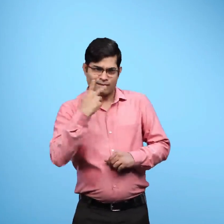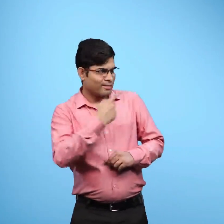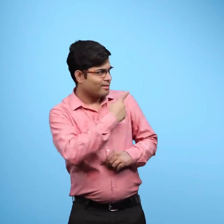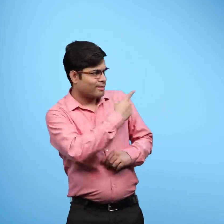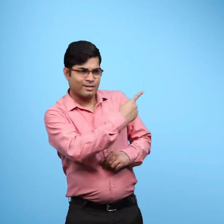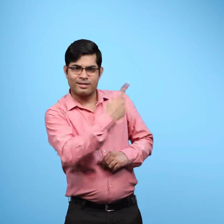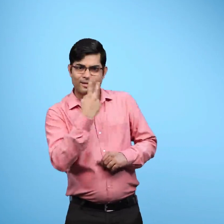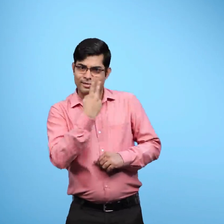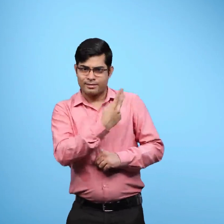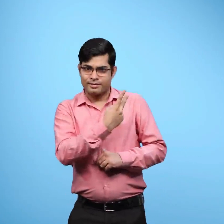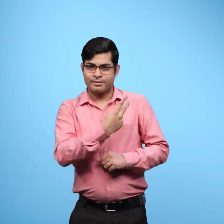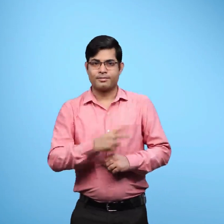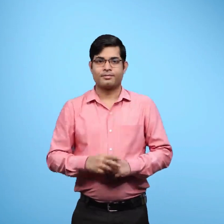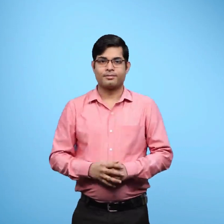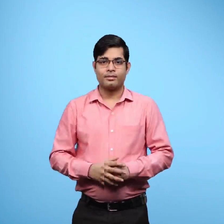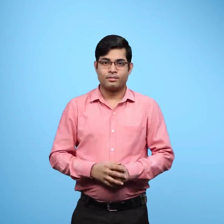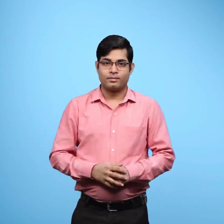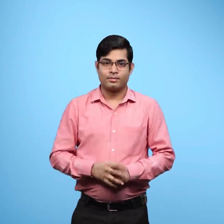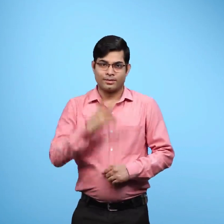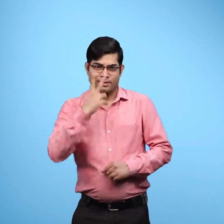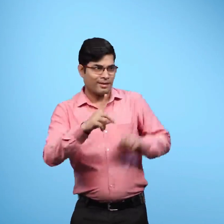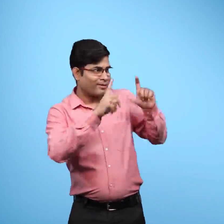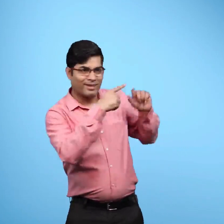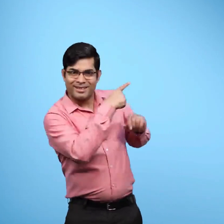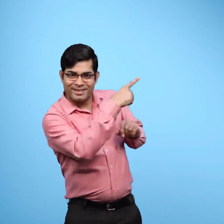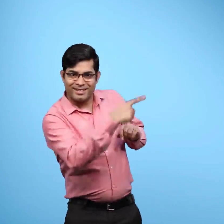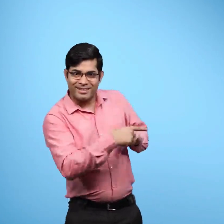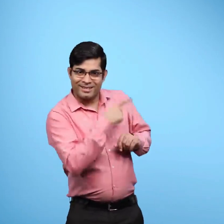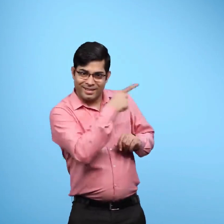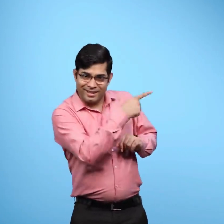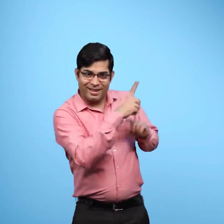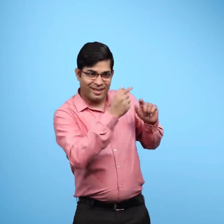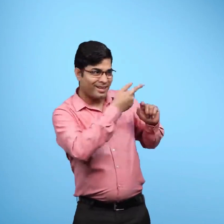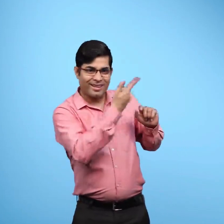Draw some more pictures like these.